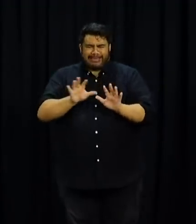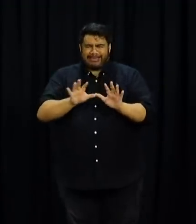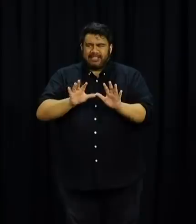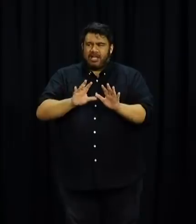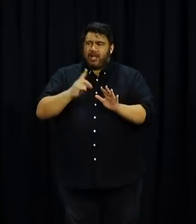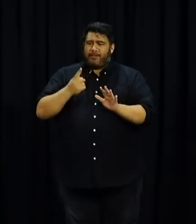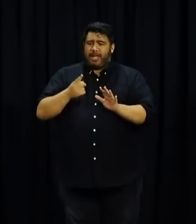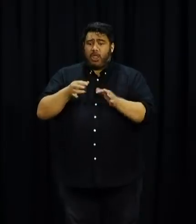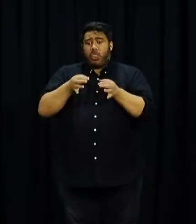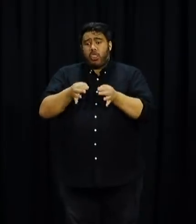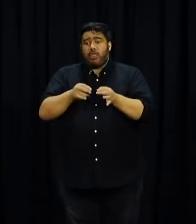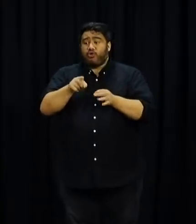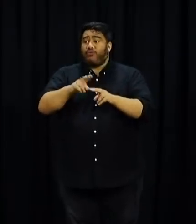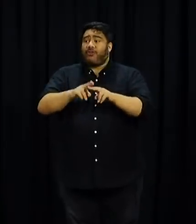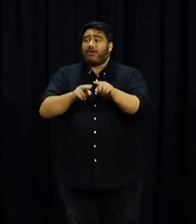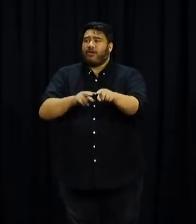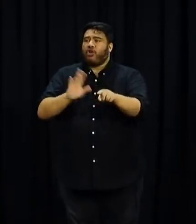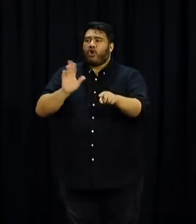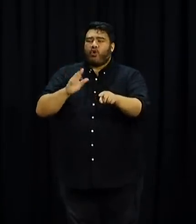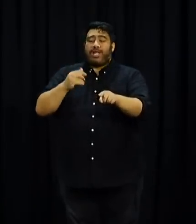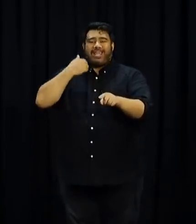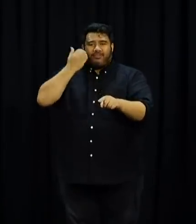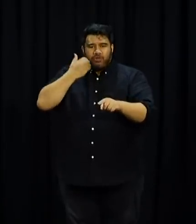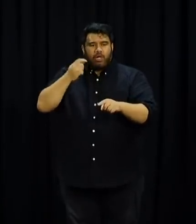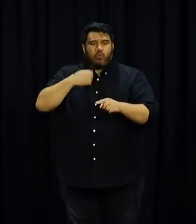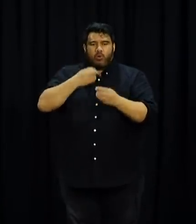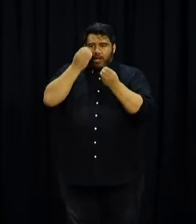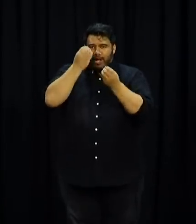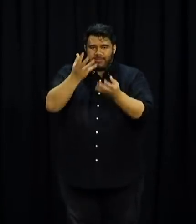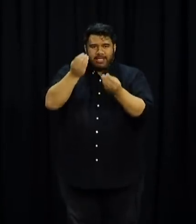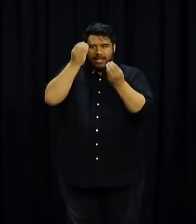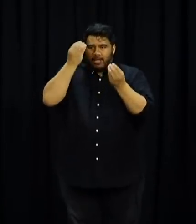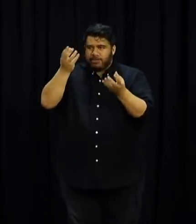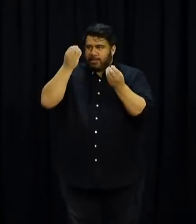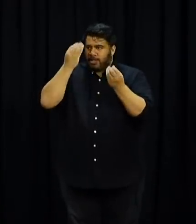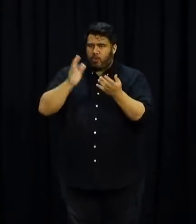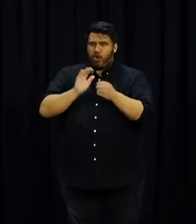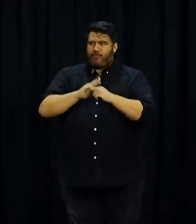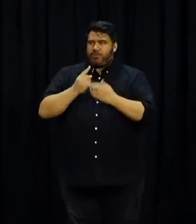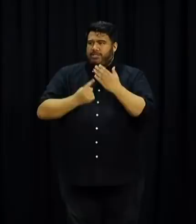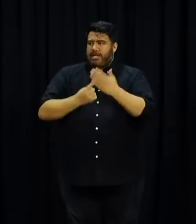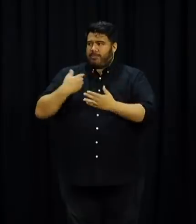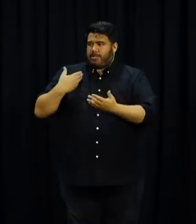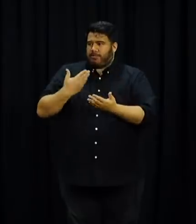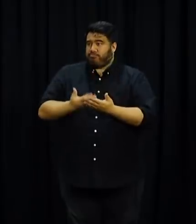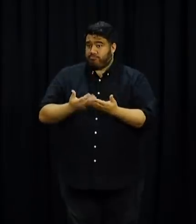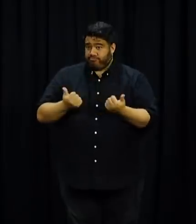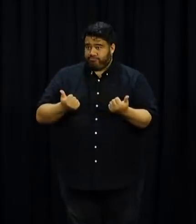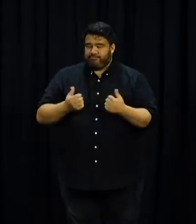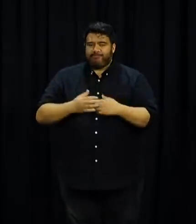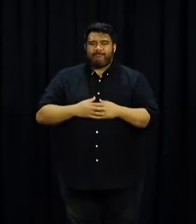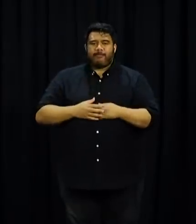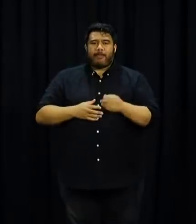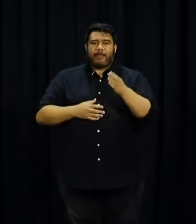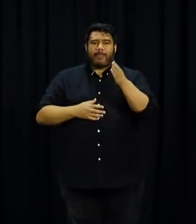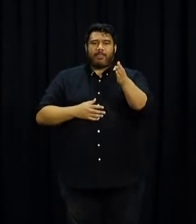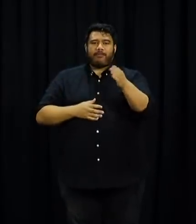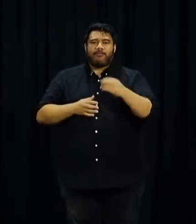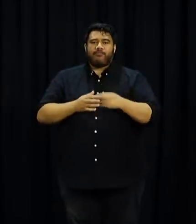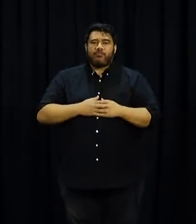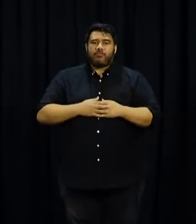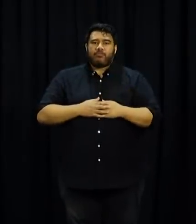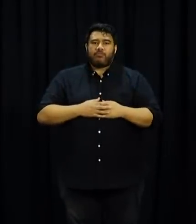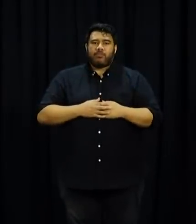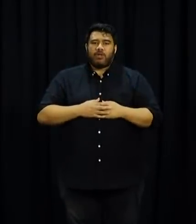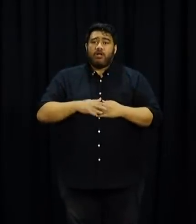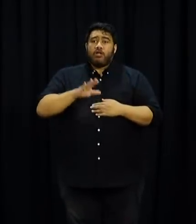wait till Friday. You'll hear us as we give continual updates around some of the information that we're able to uncover. Today have spread in